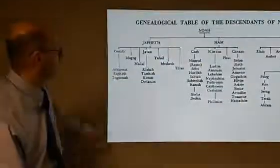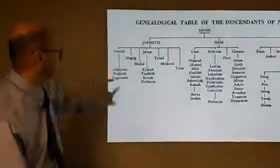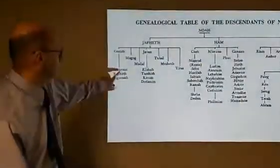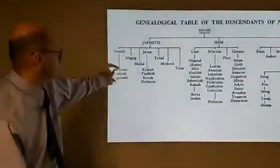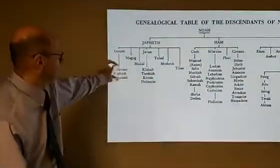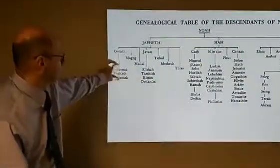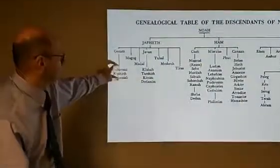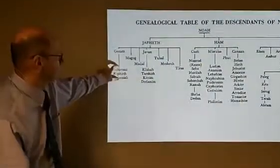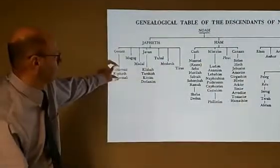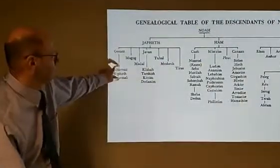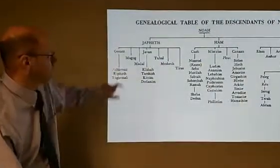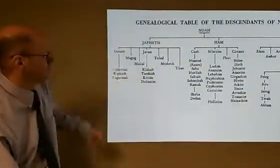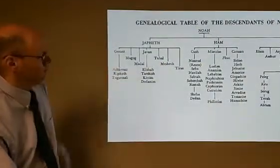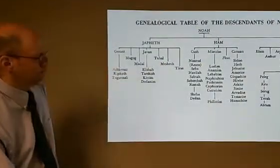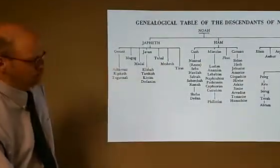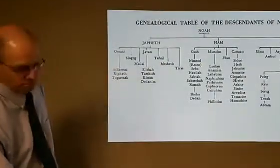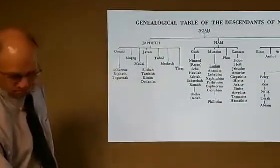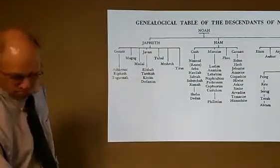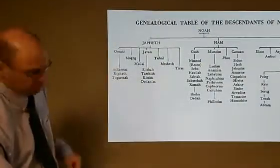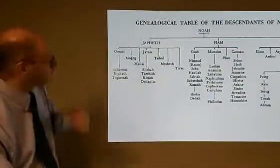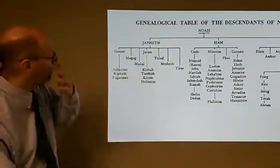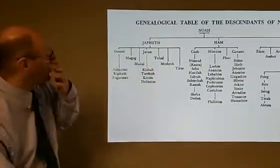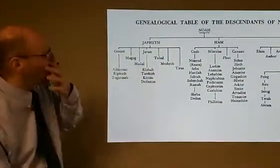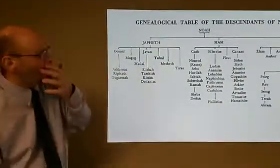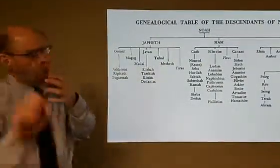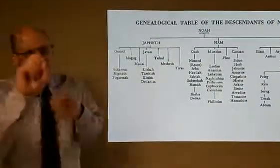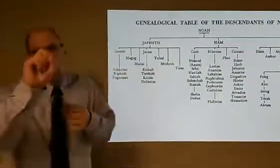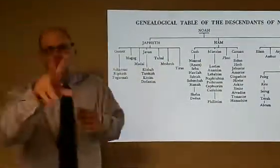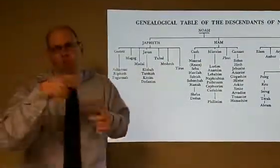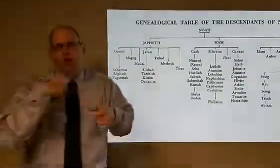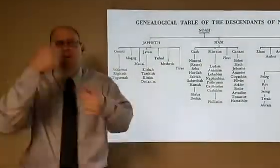Again, here's the breakdown of the genealogy table.